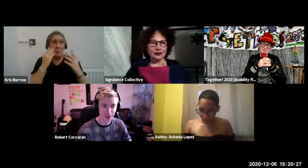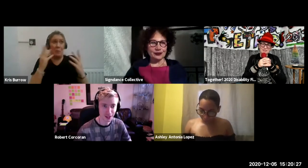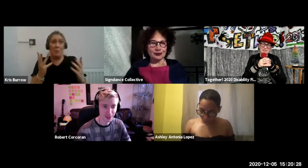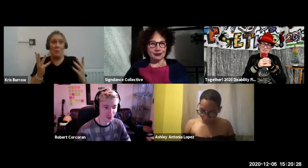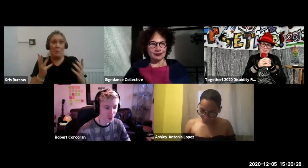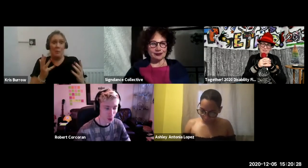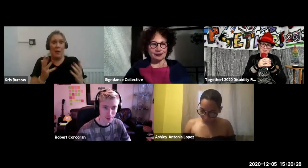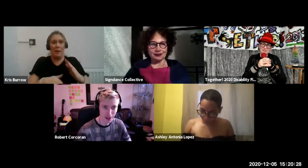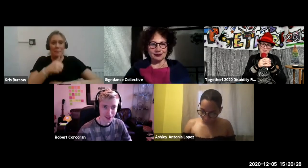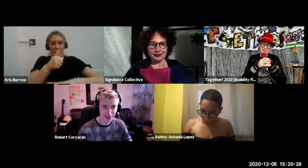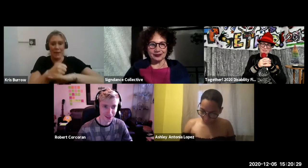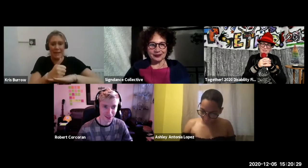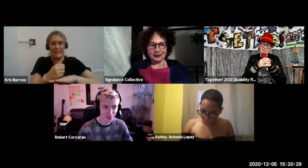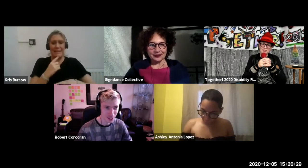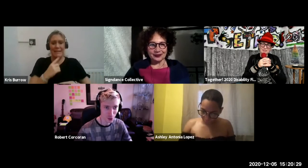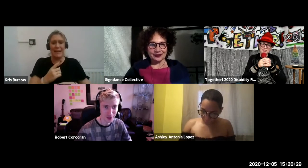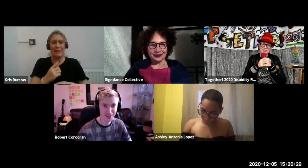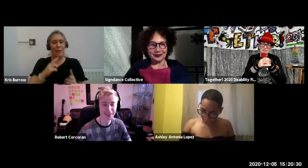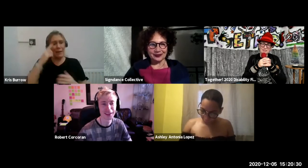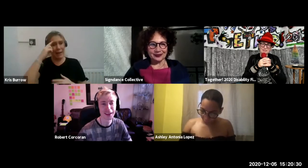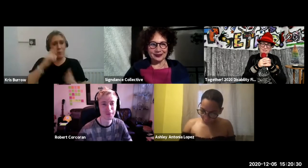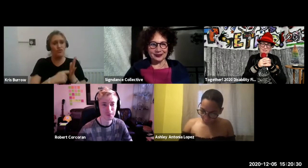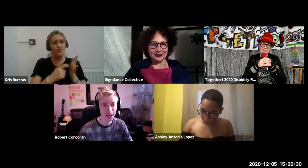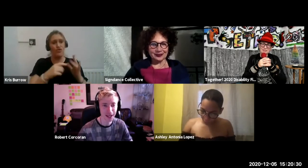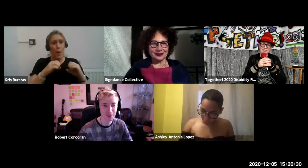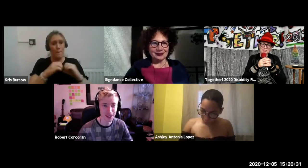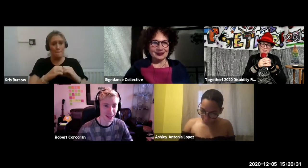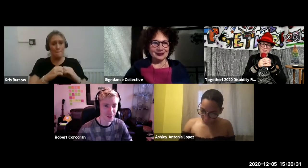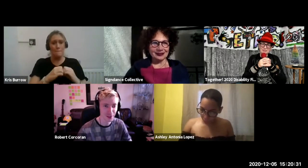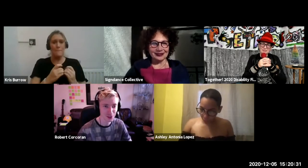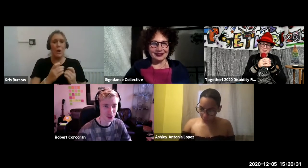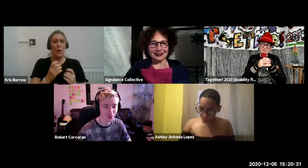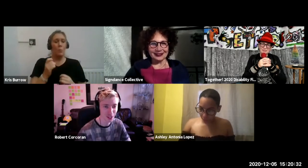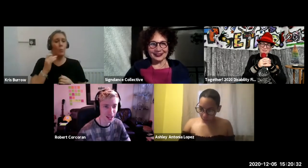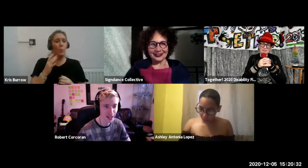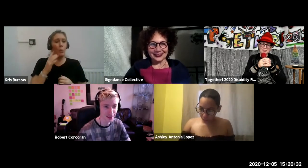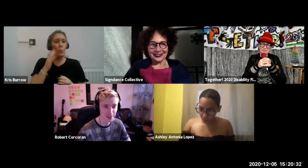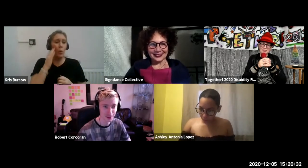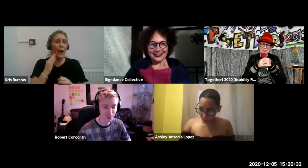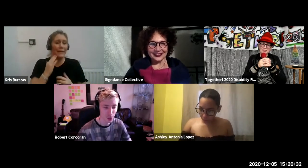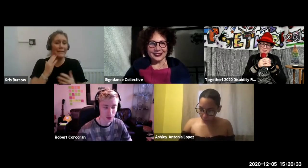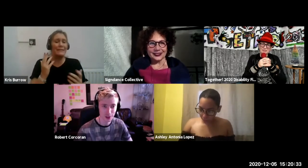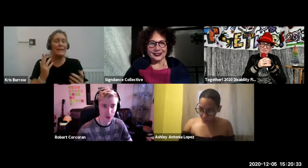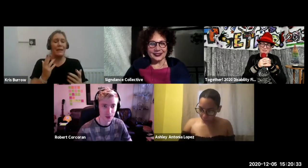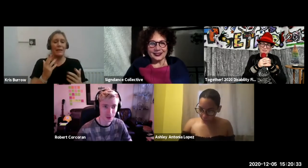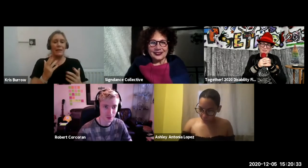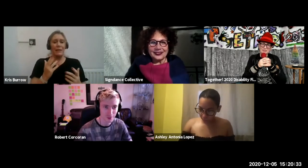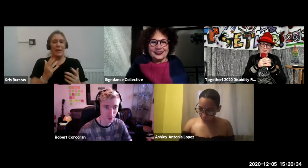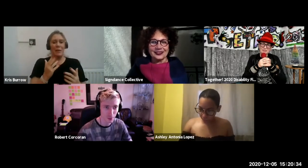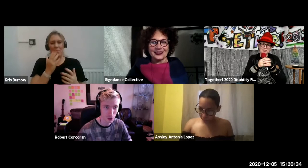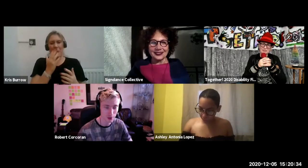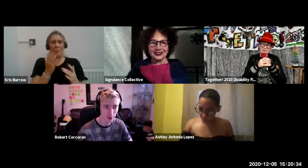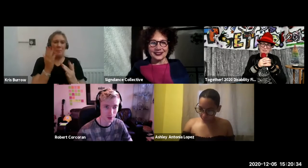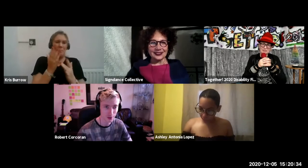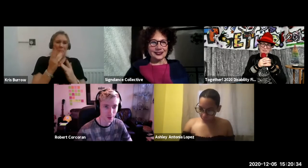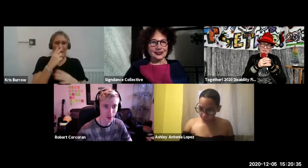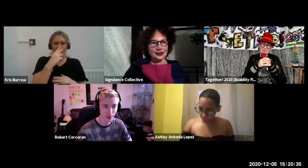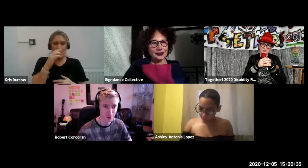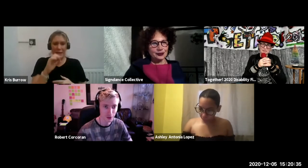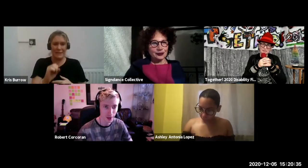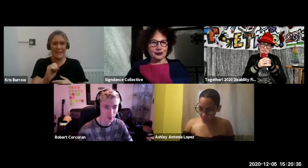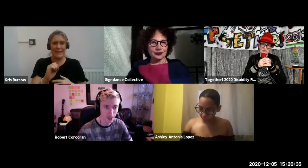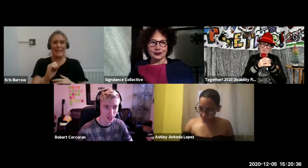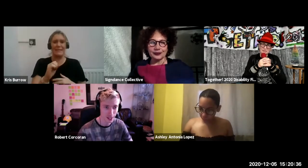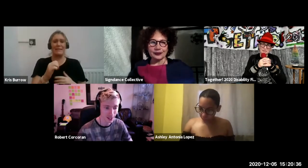I am a white man in his mid-20s. Behind me, I have a sofa and some post-it notes and film posters and